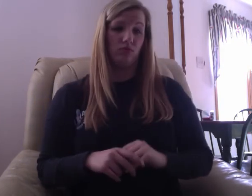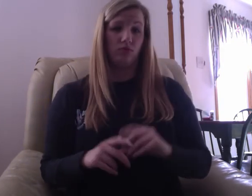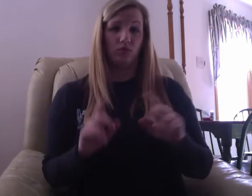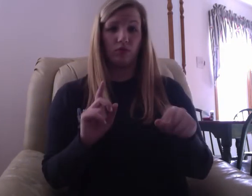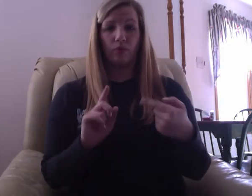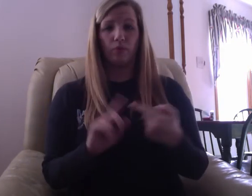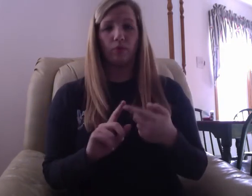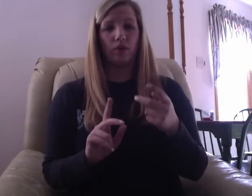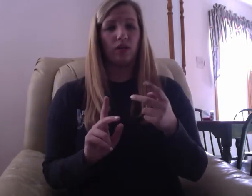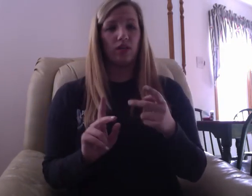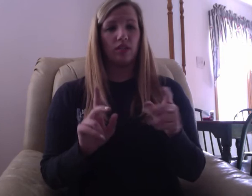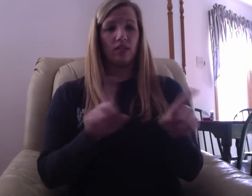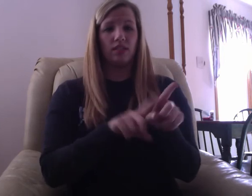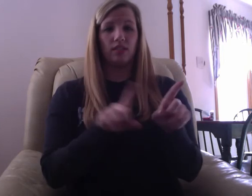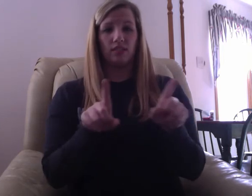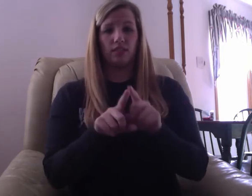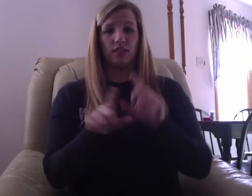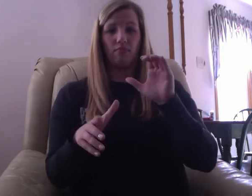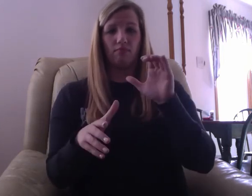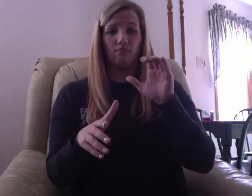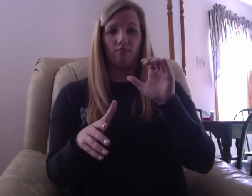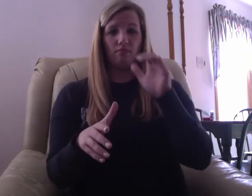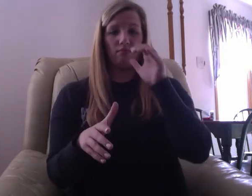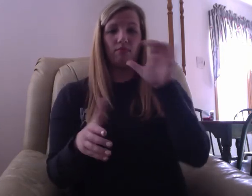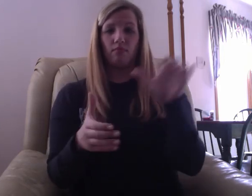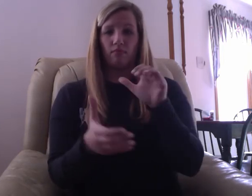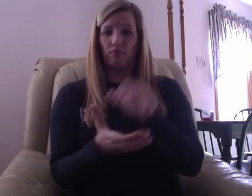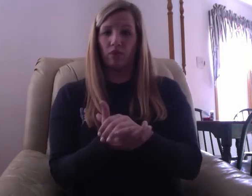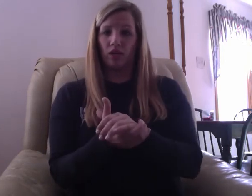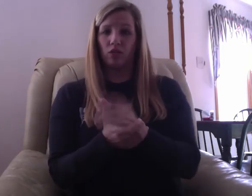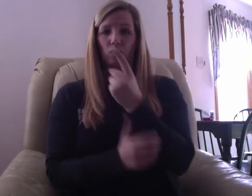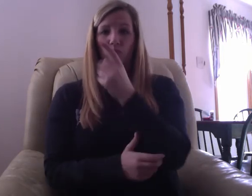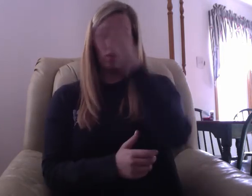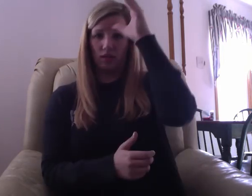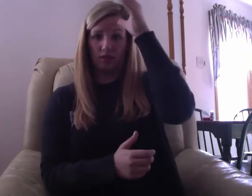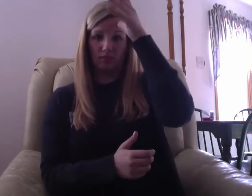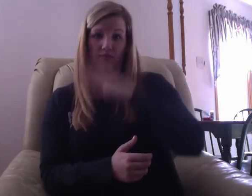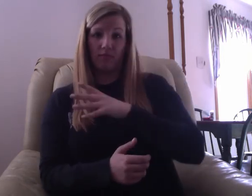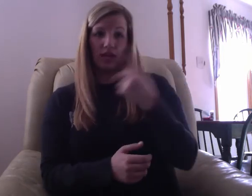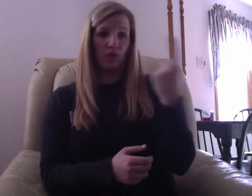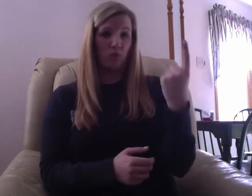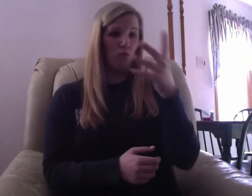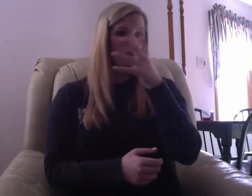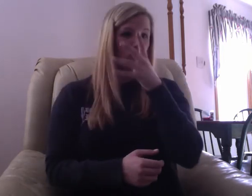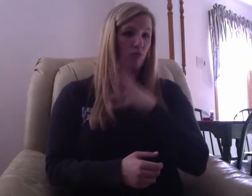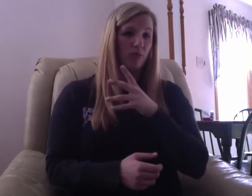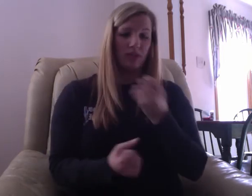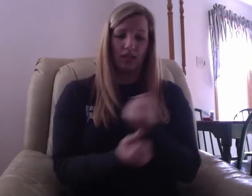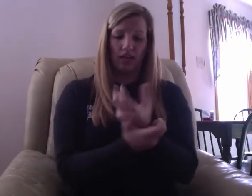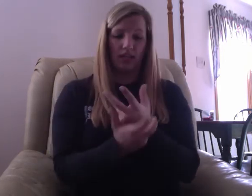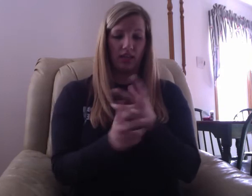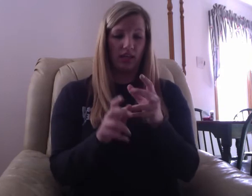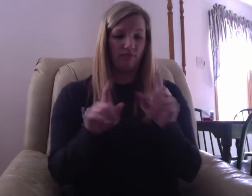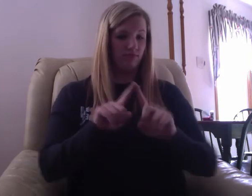marriage, saying marriage is only between one man and one woman, you're systematically saying Anything outside of this cannot